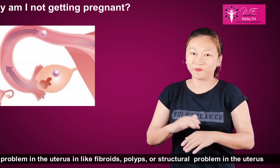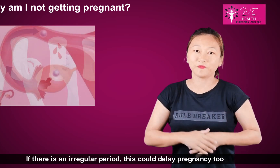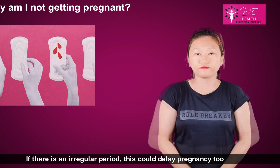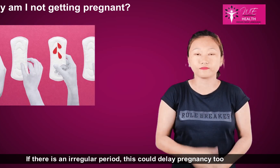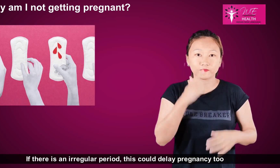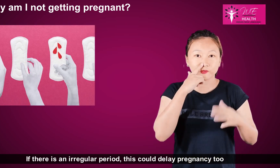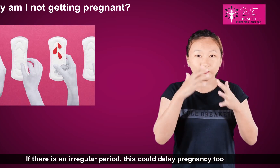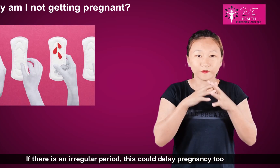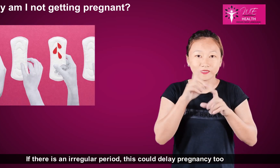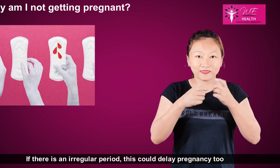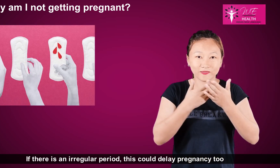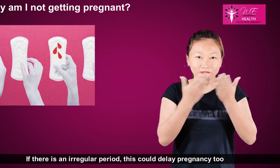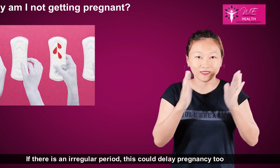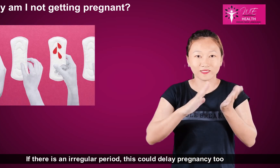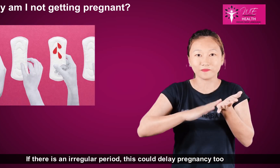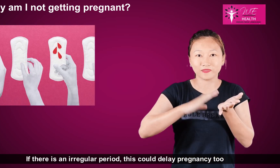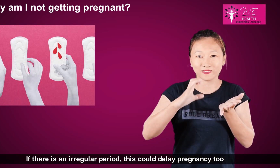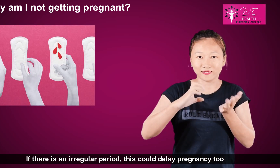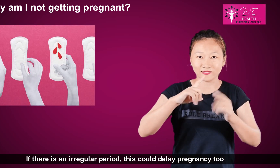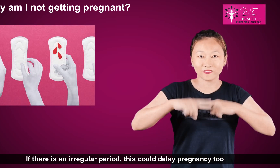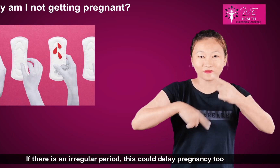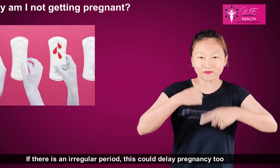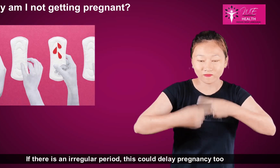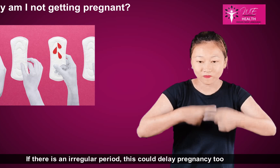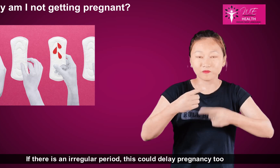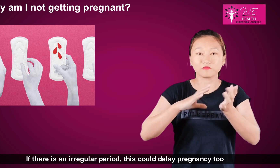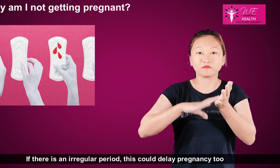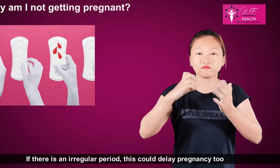If there is an irregular period, this could delay pregnancy too.